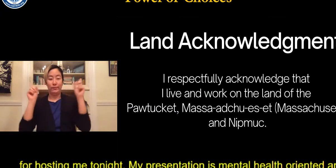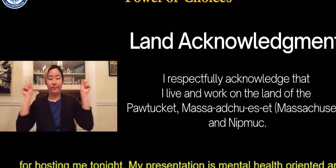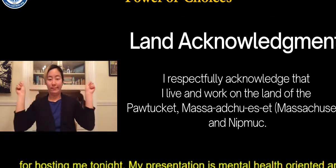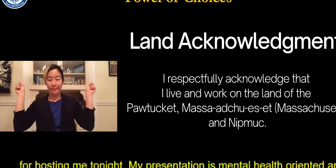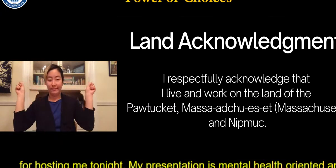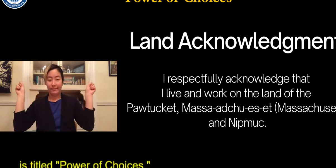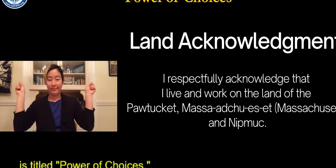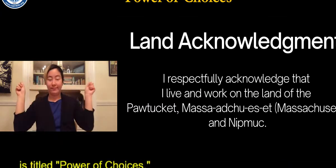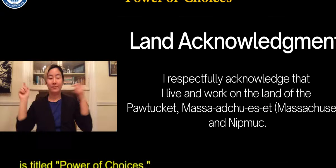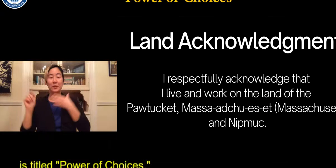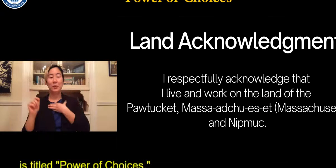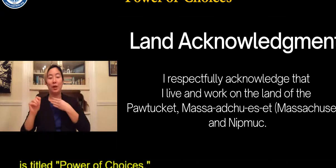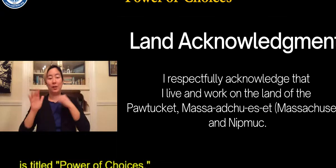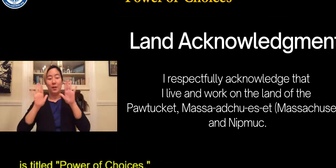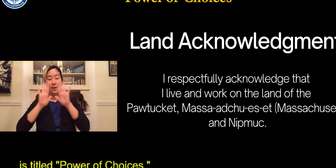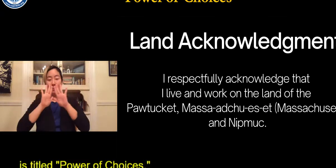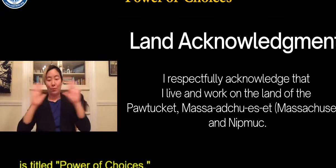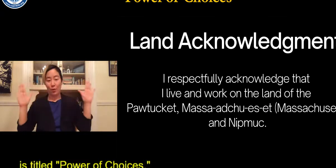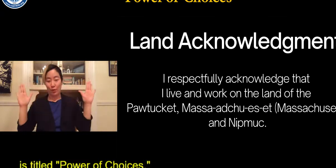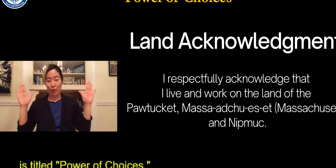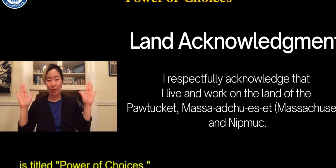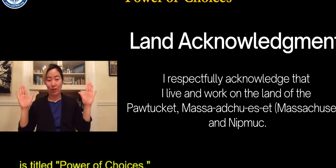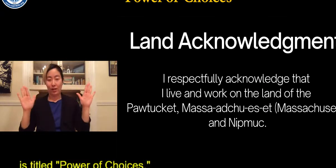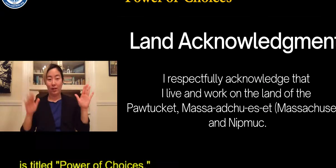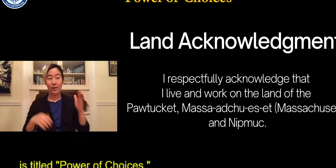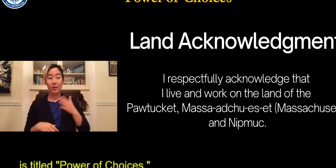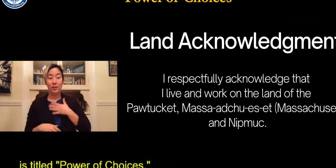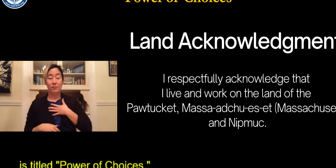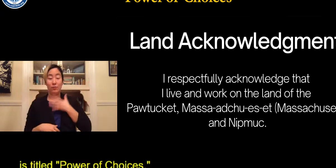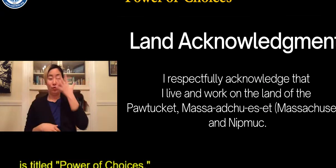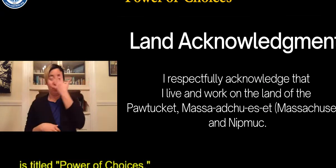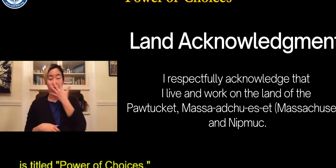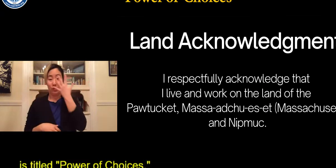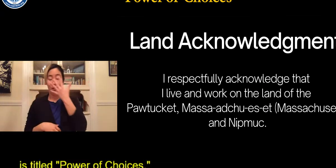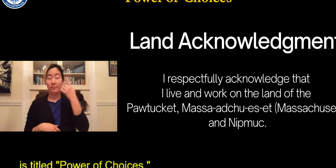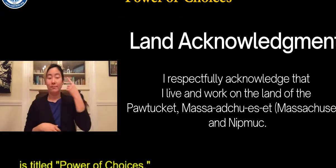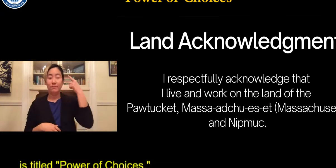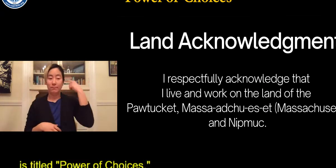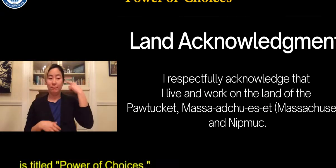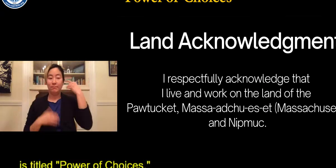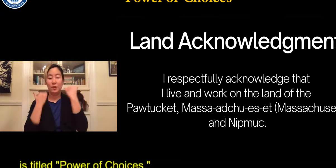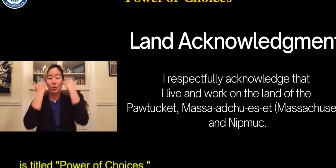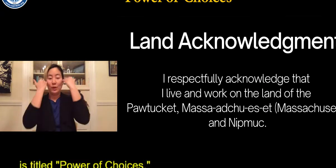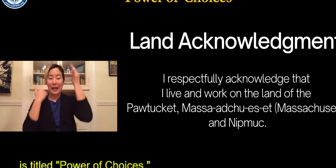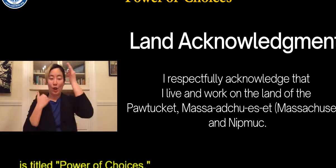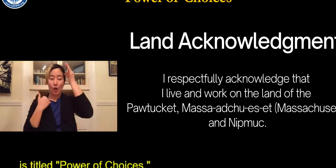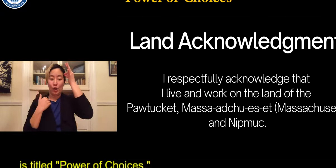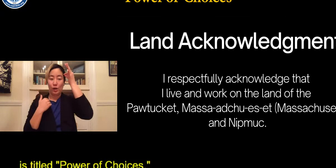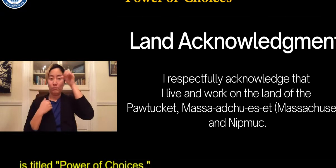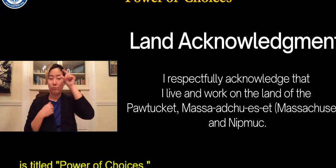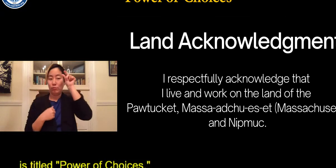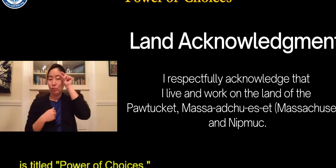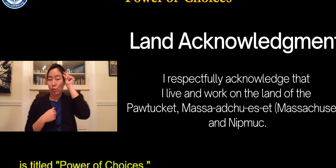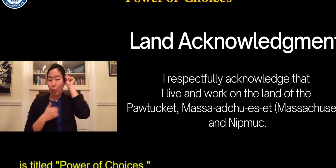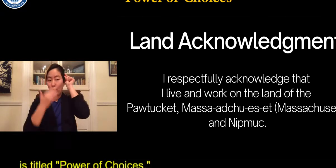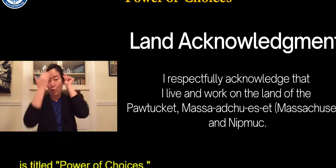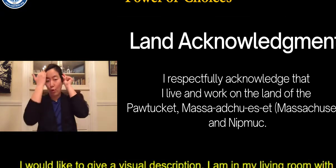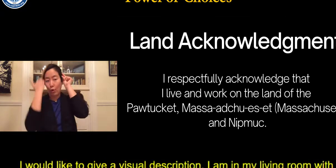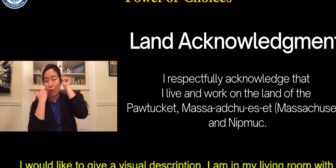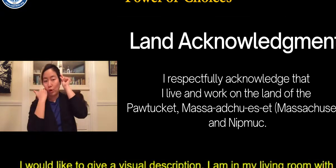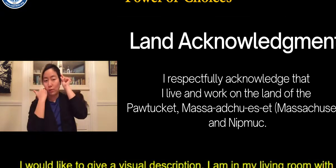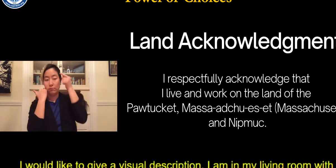bookshelf directly behind me. Past the bookshelf, there are photos on the wall.